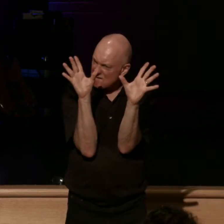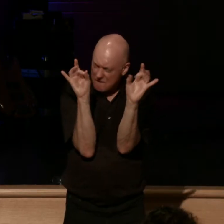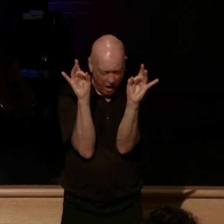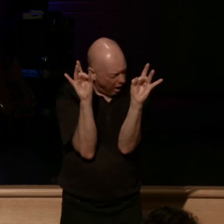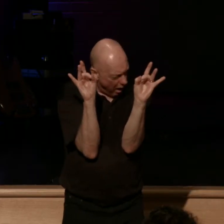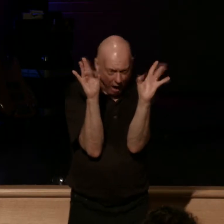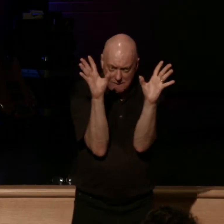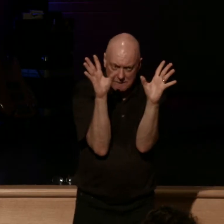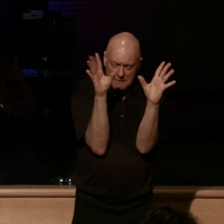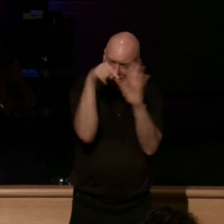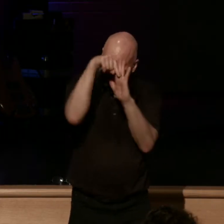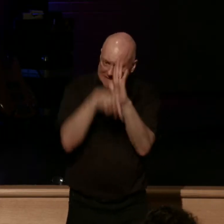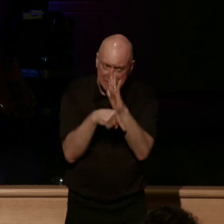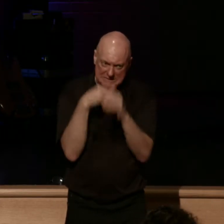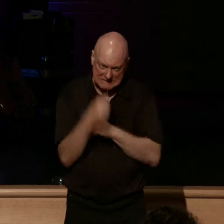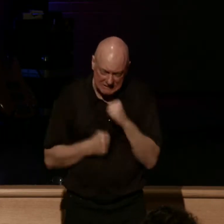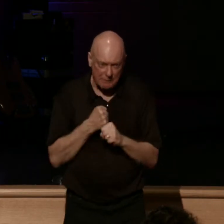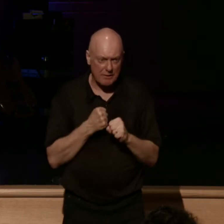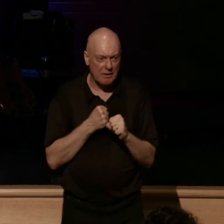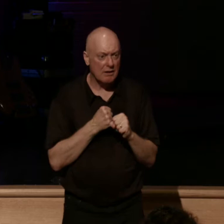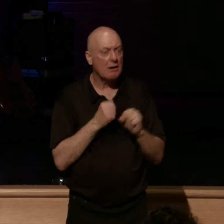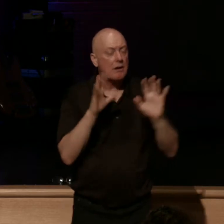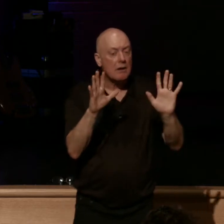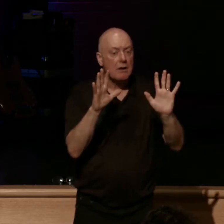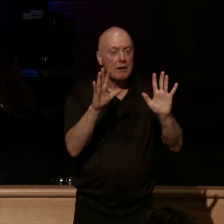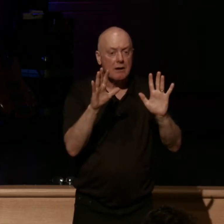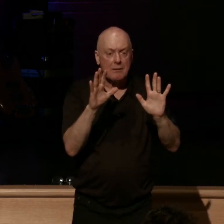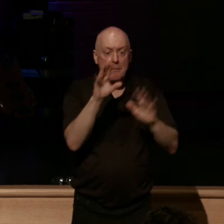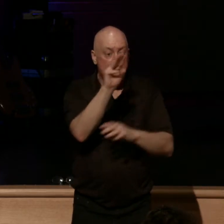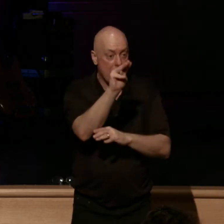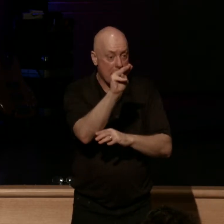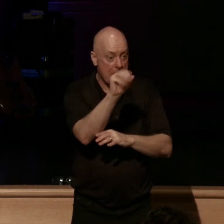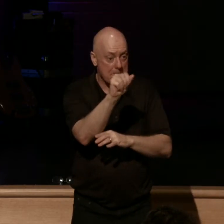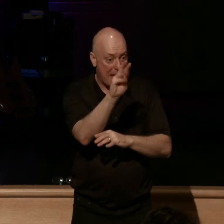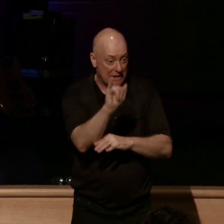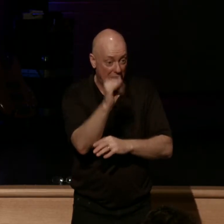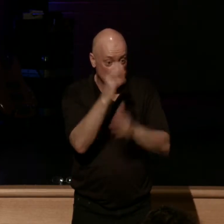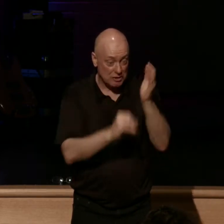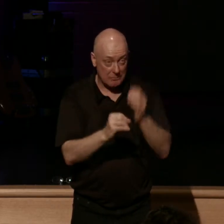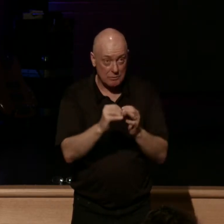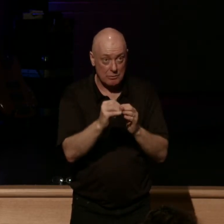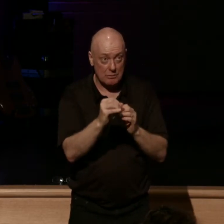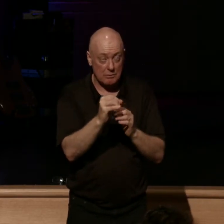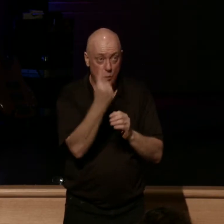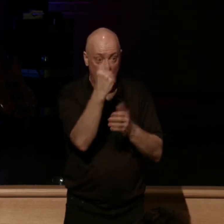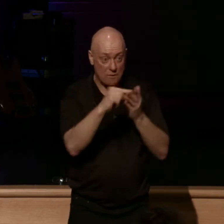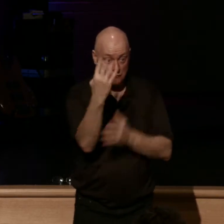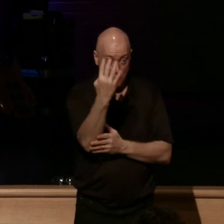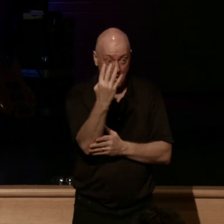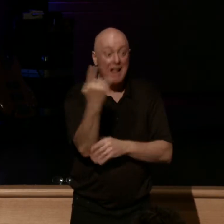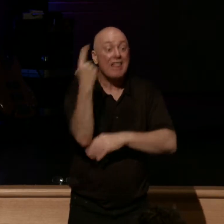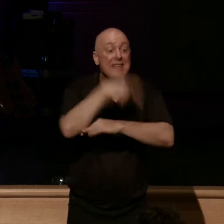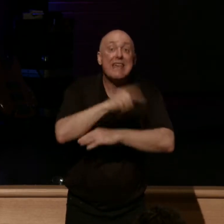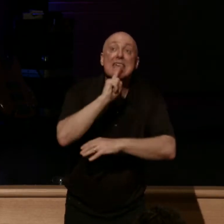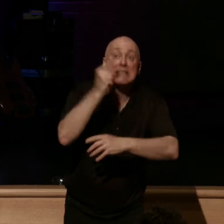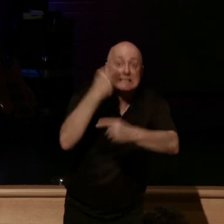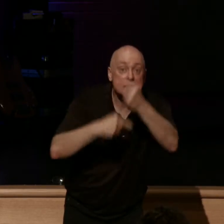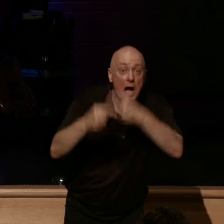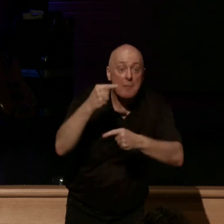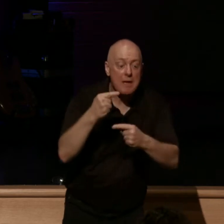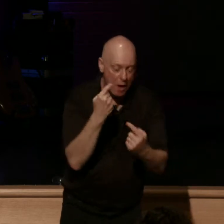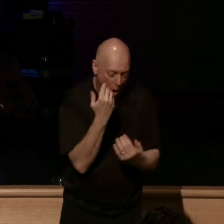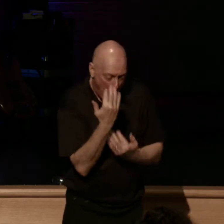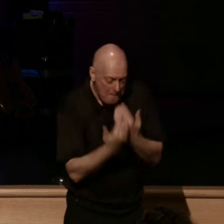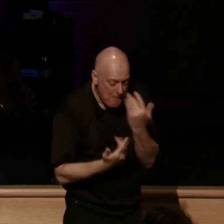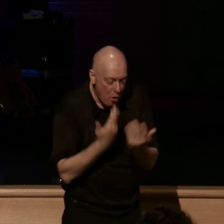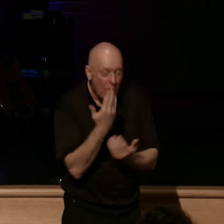It will be severe. Notice what it says in verse 1, back in Malachi chapter 4. It says, "The day is coming, burning